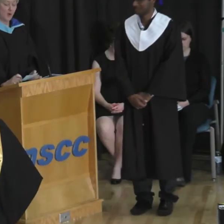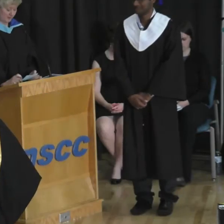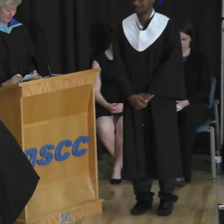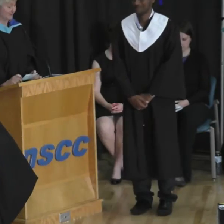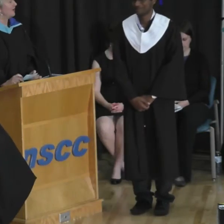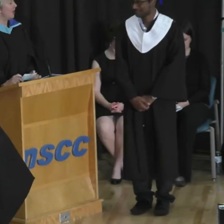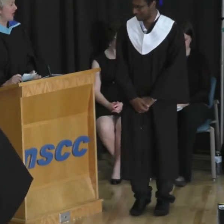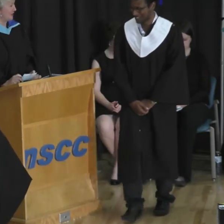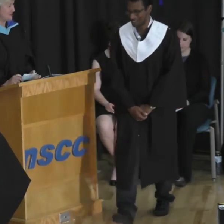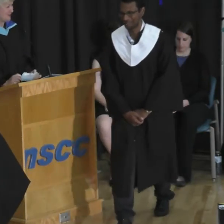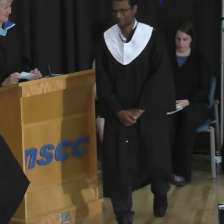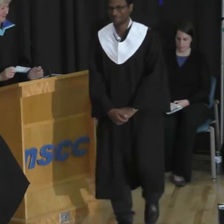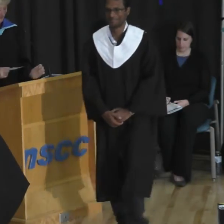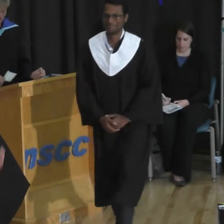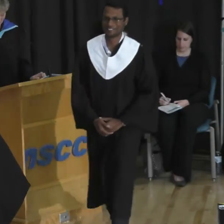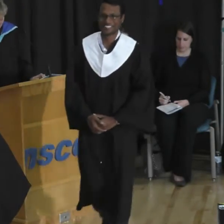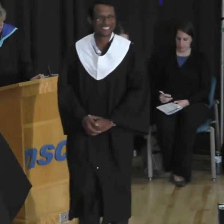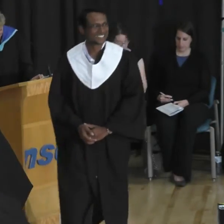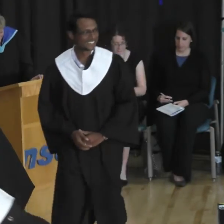Abraham Waldevin, honors.